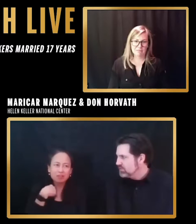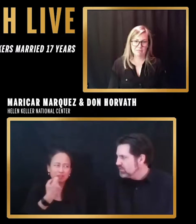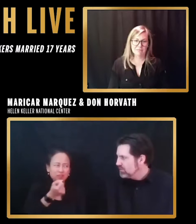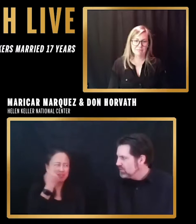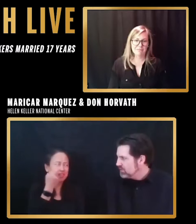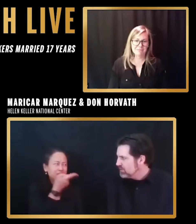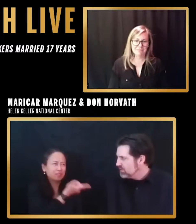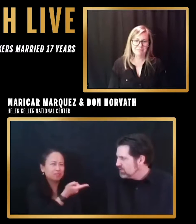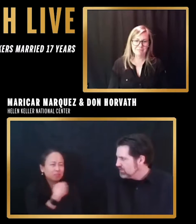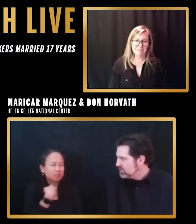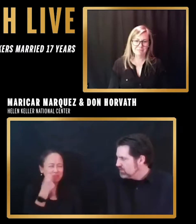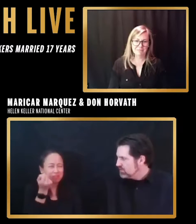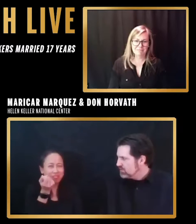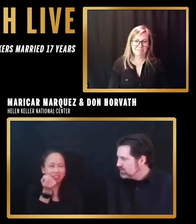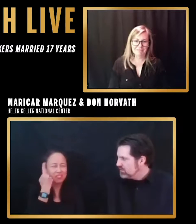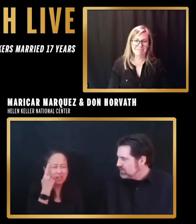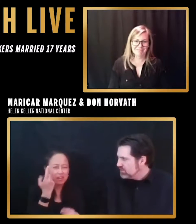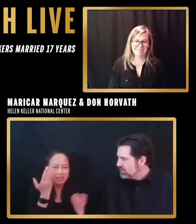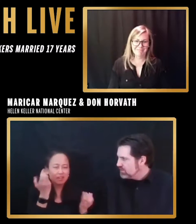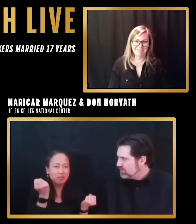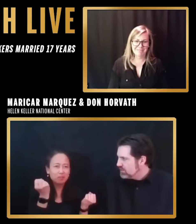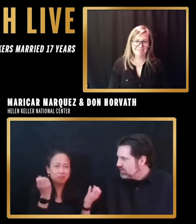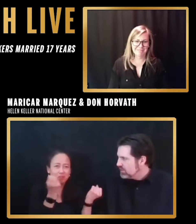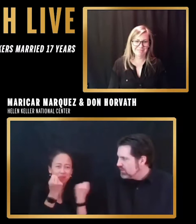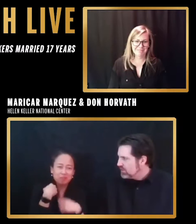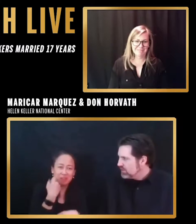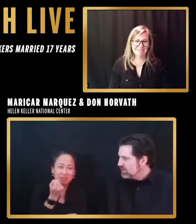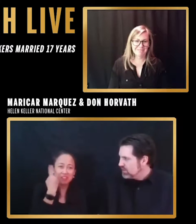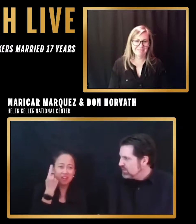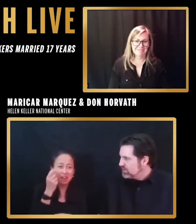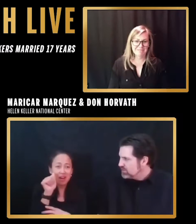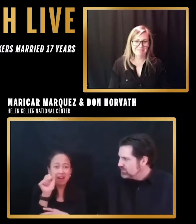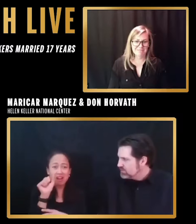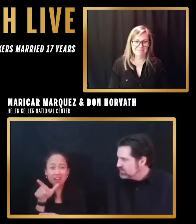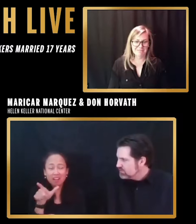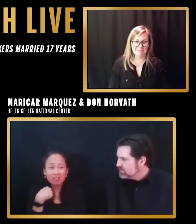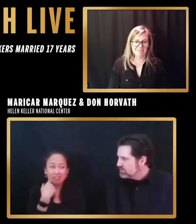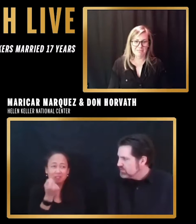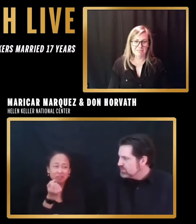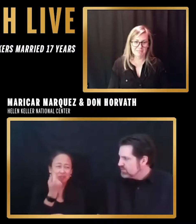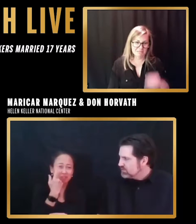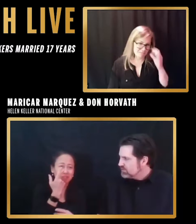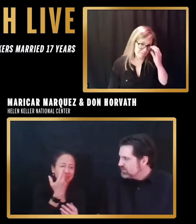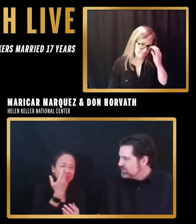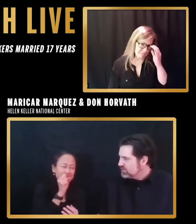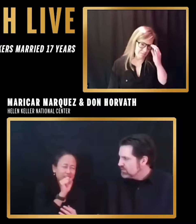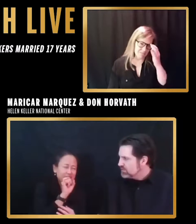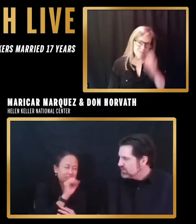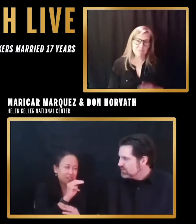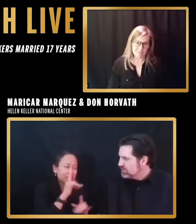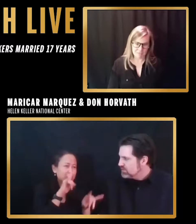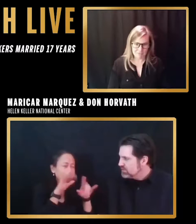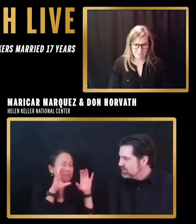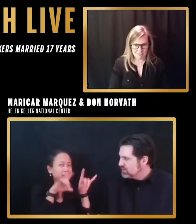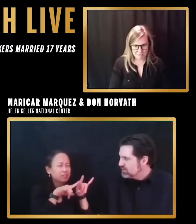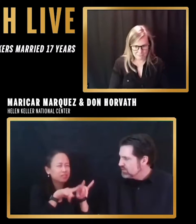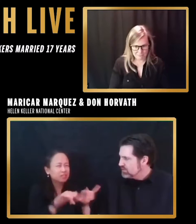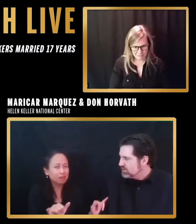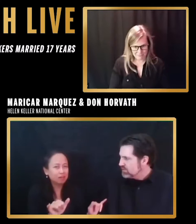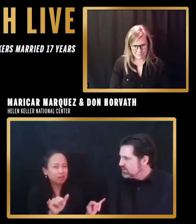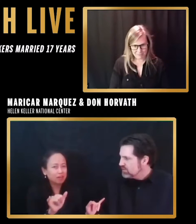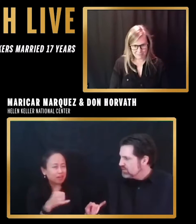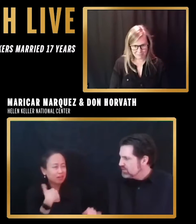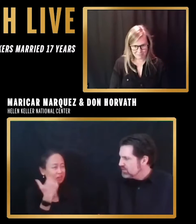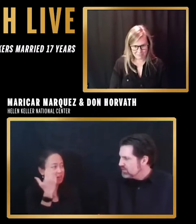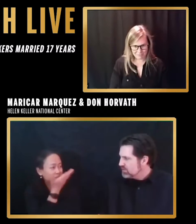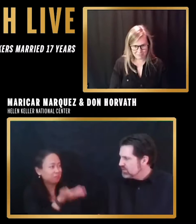Yeah. Sorry, I misunderstood your question. Yeah, I can understand Don very well. You know, I